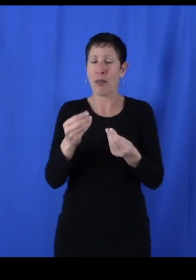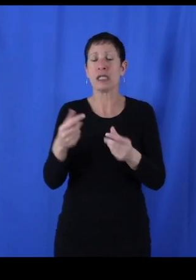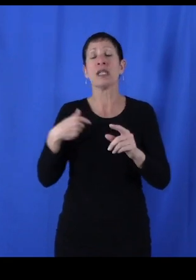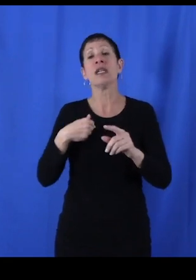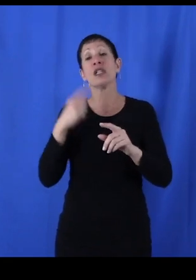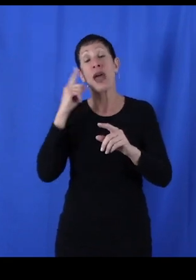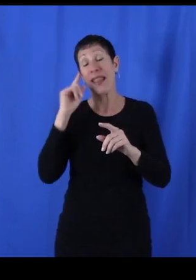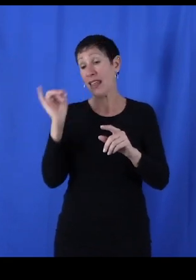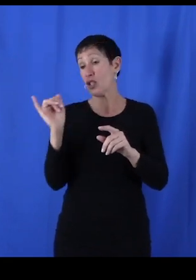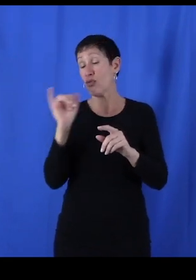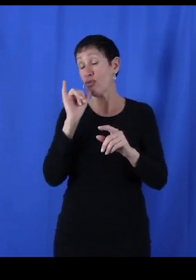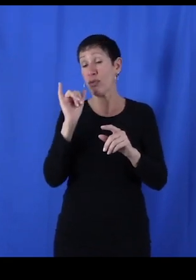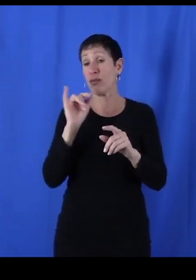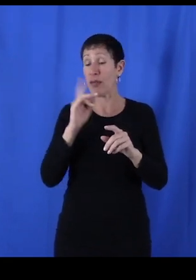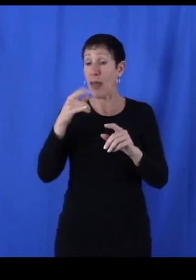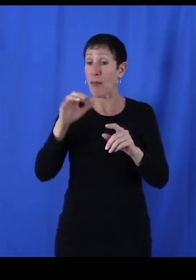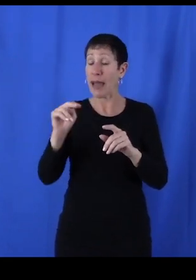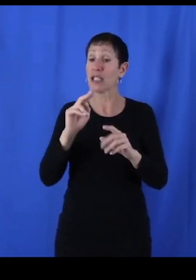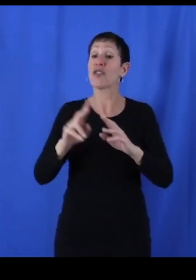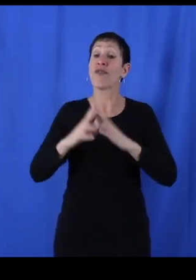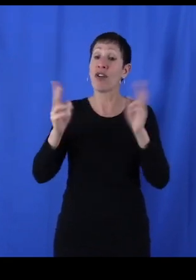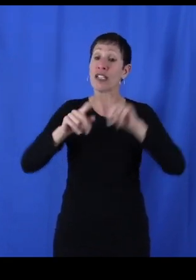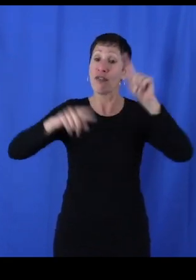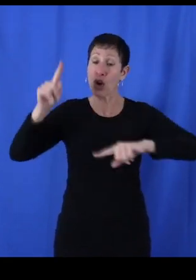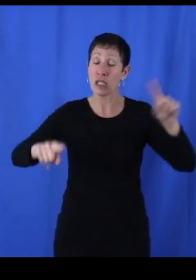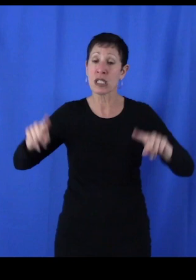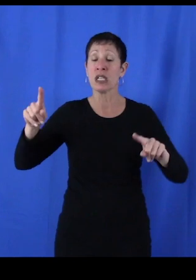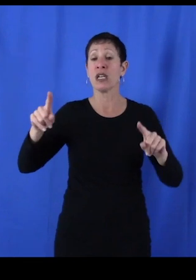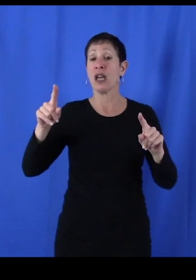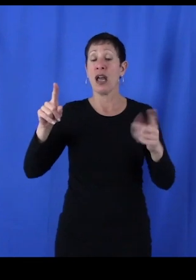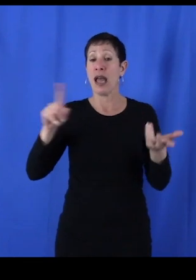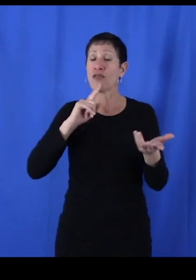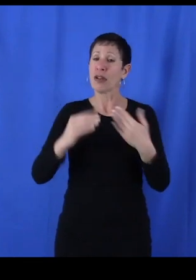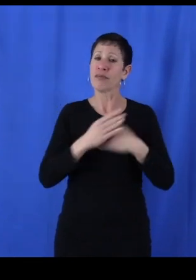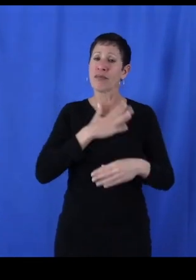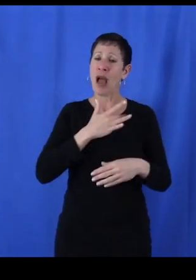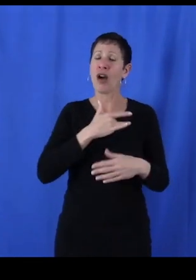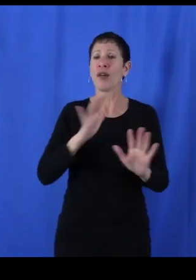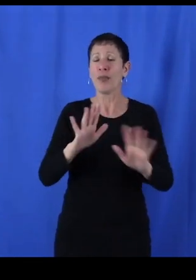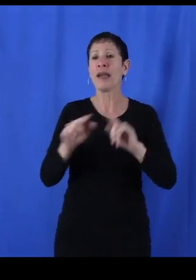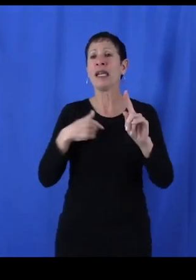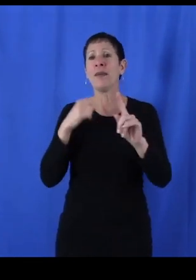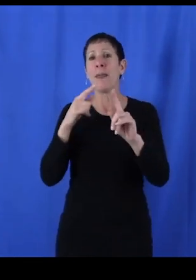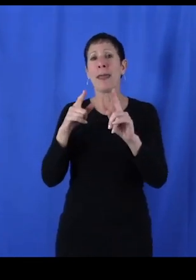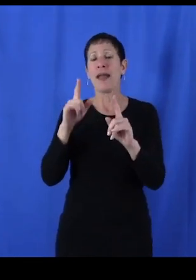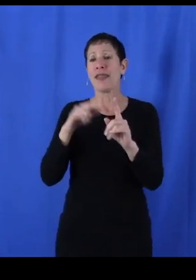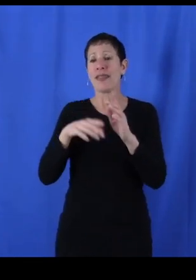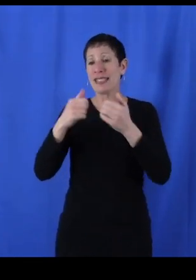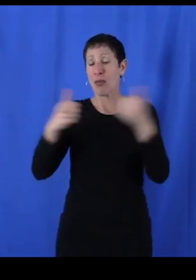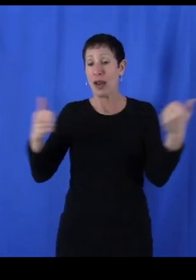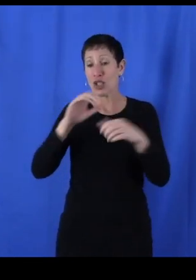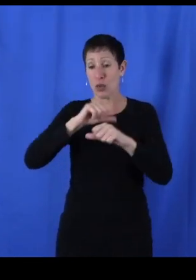been. But the separation in the social spheres is incredibly palpable, which I, you know, I'm